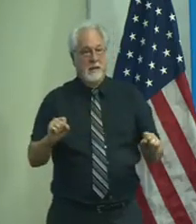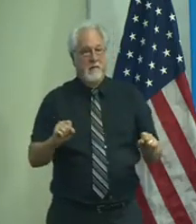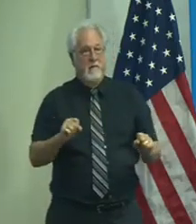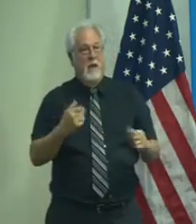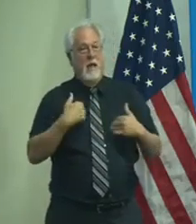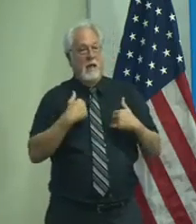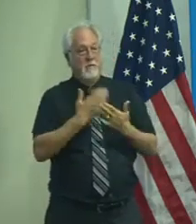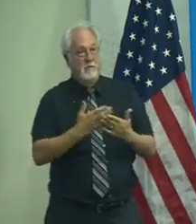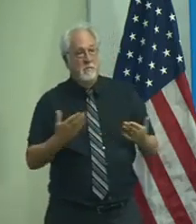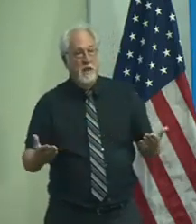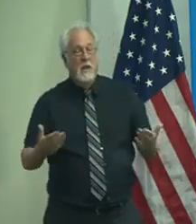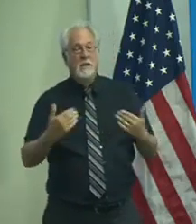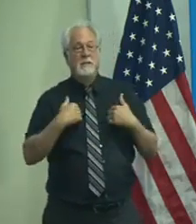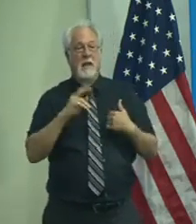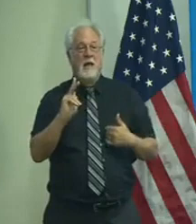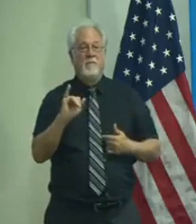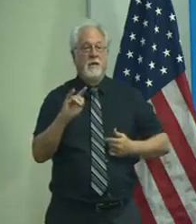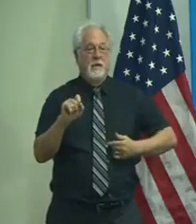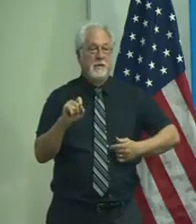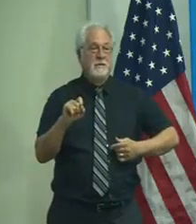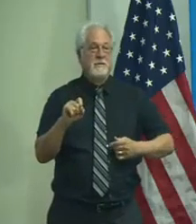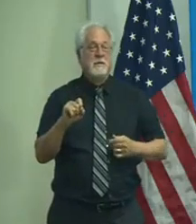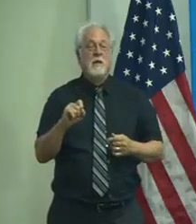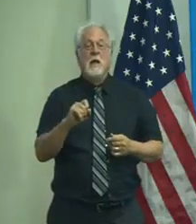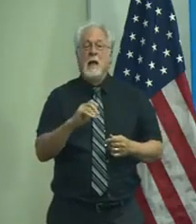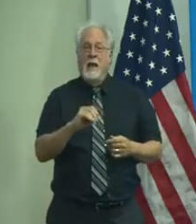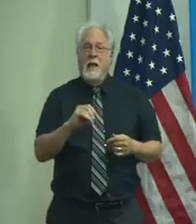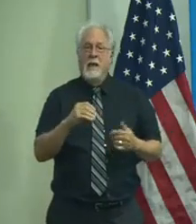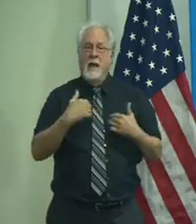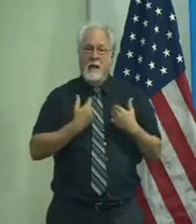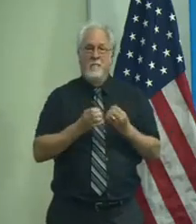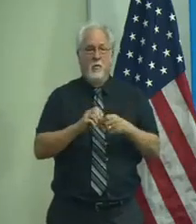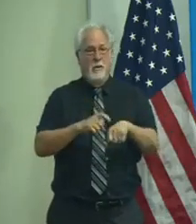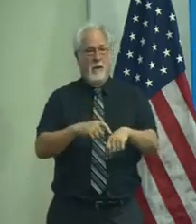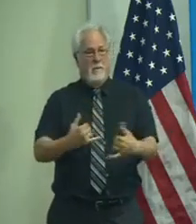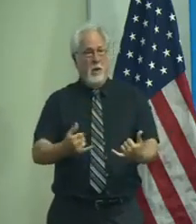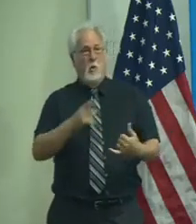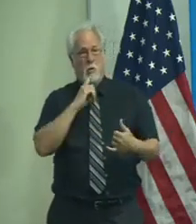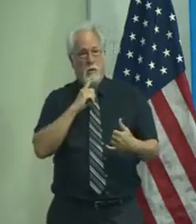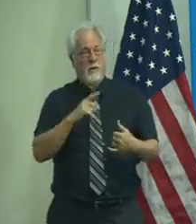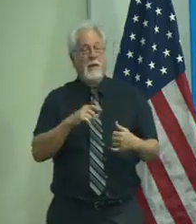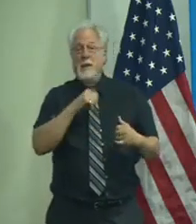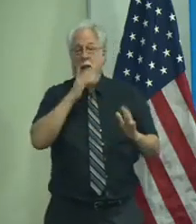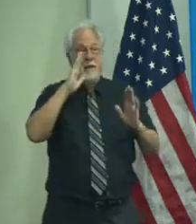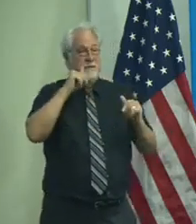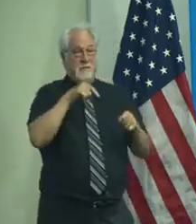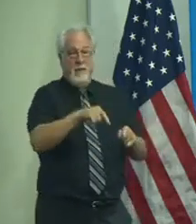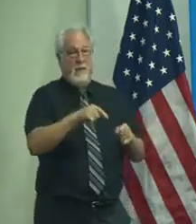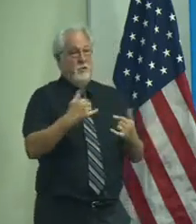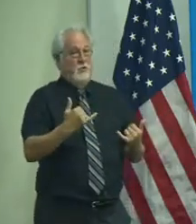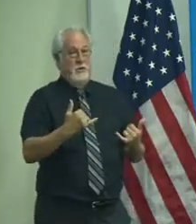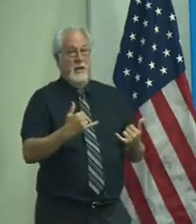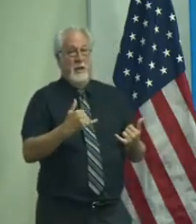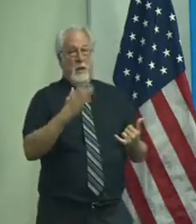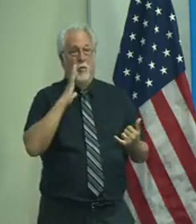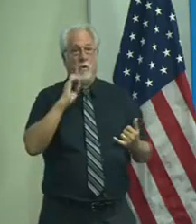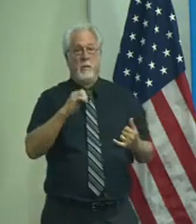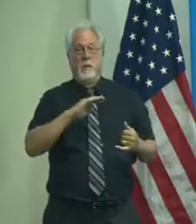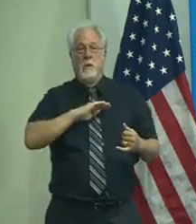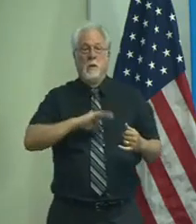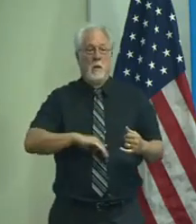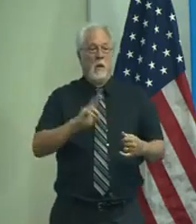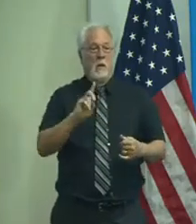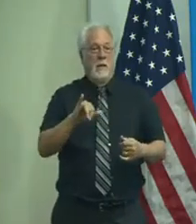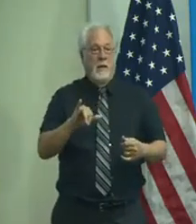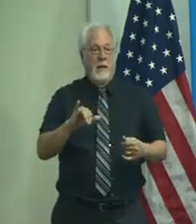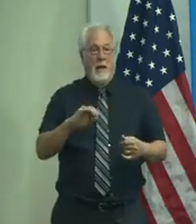your supplies, you've got your kit, and you've got a little more time now. Quite frankly, we didn't expect that today would be a day, and